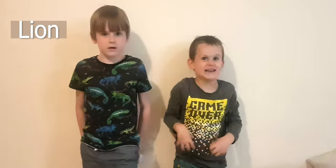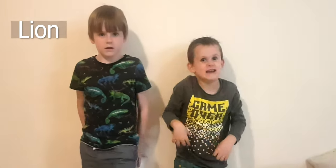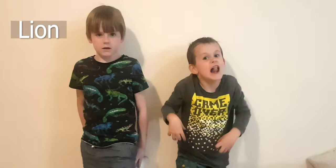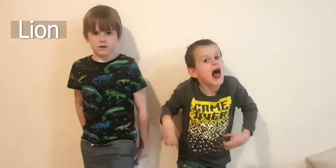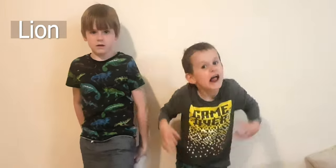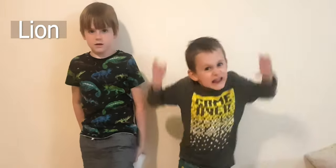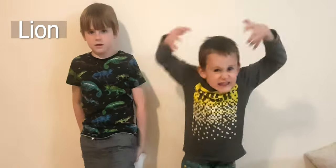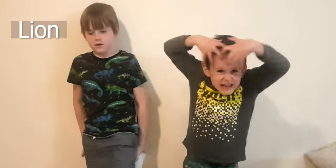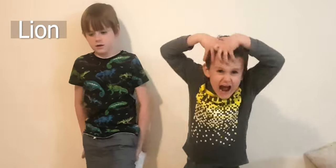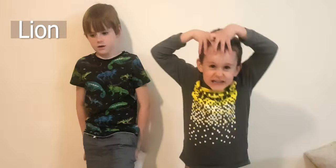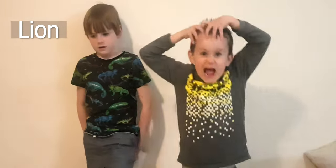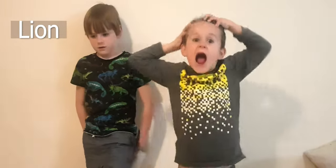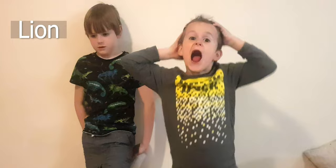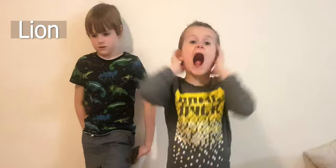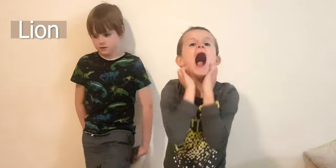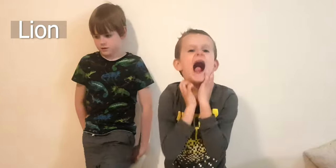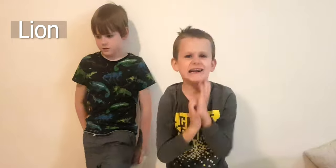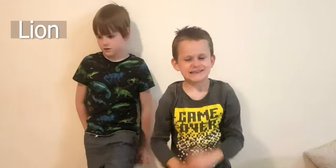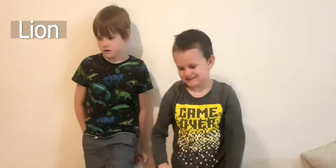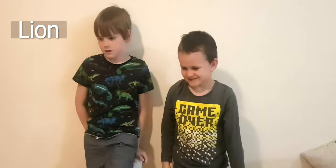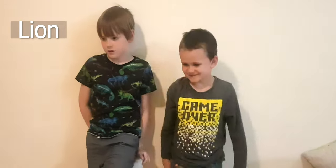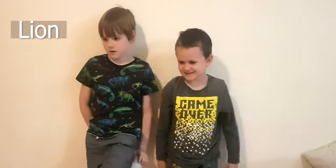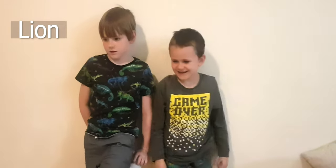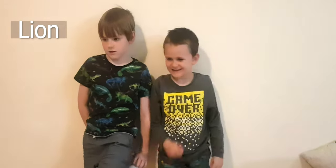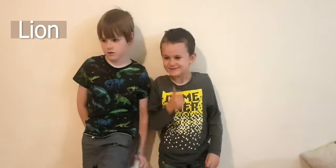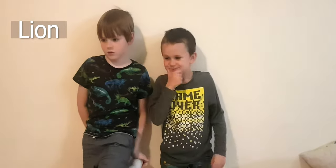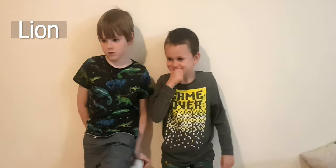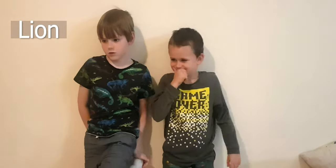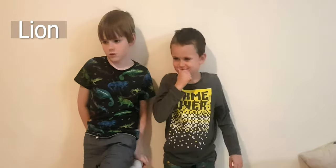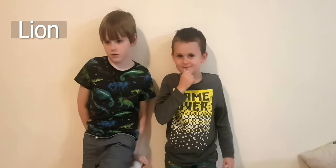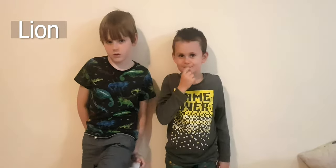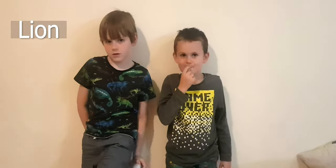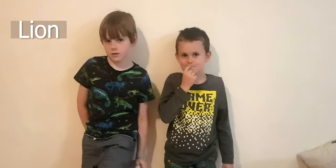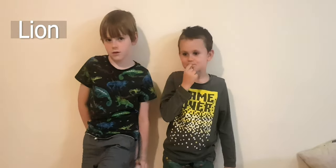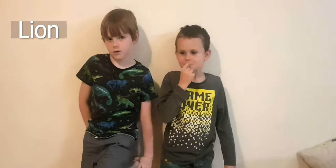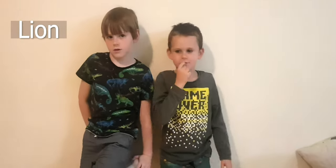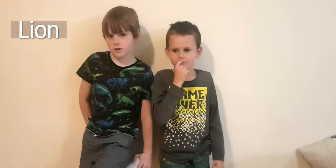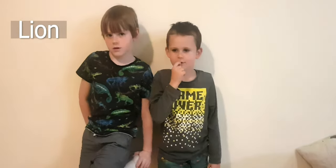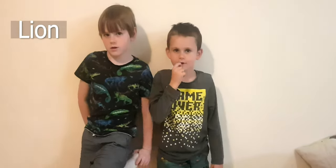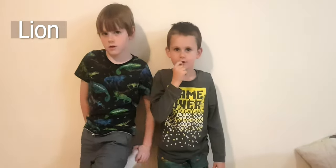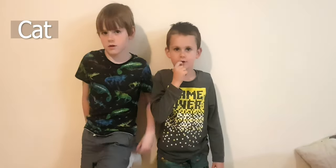Lion, good. And what about cat?